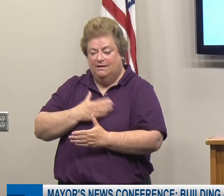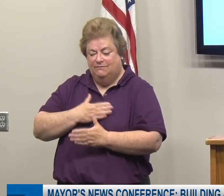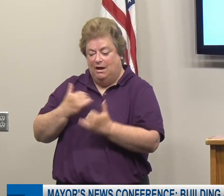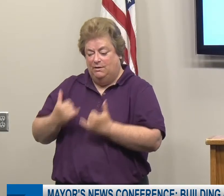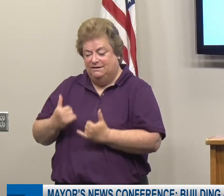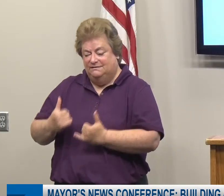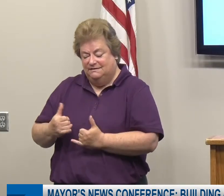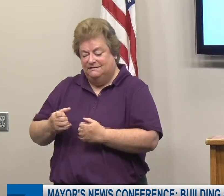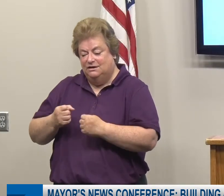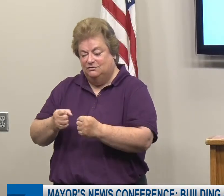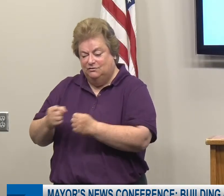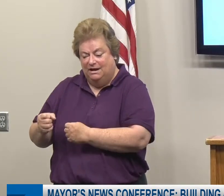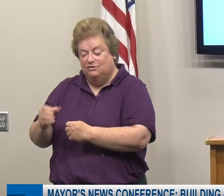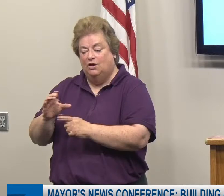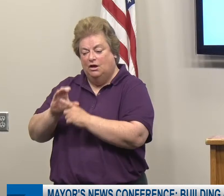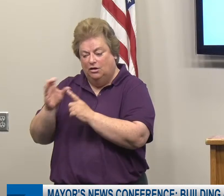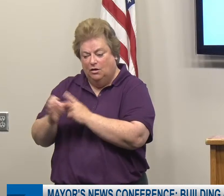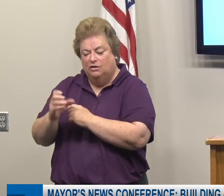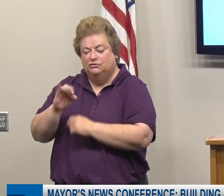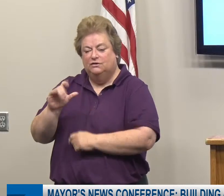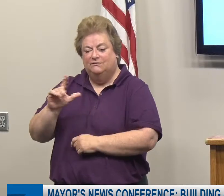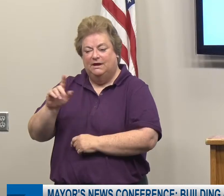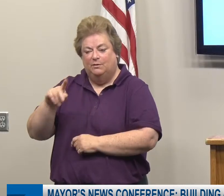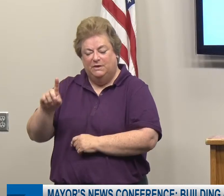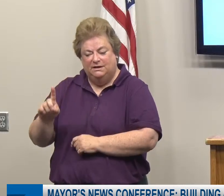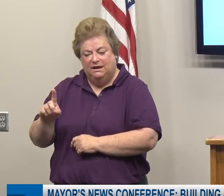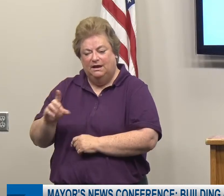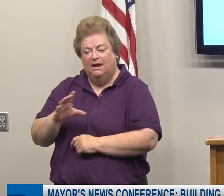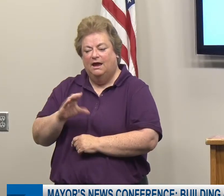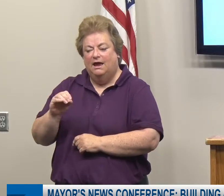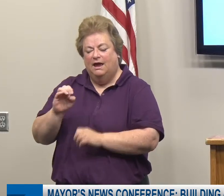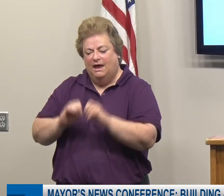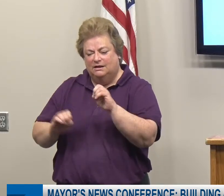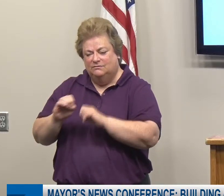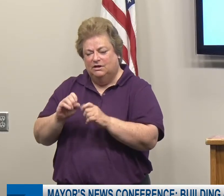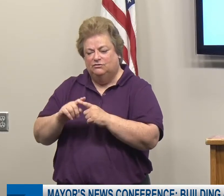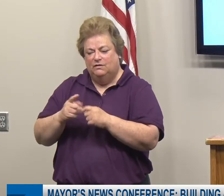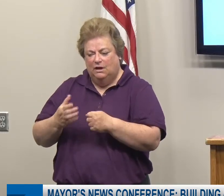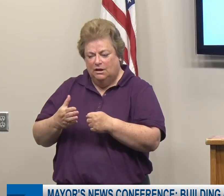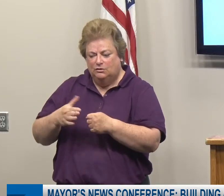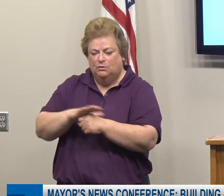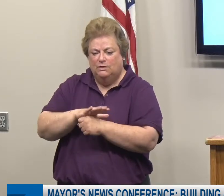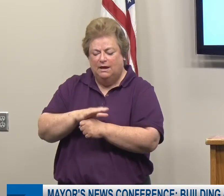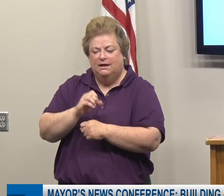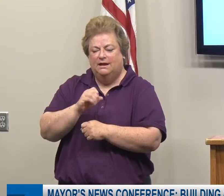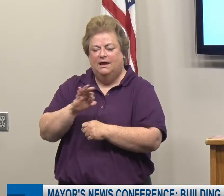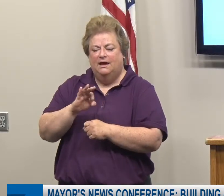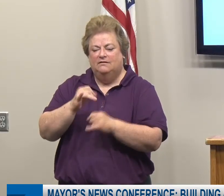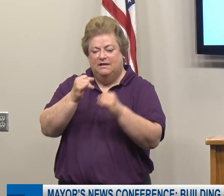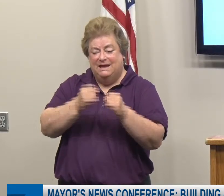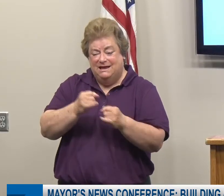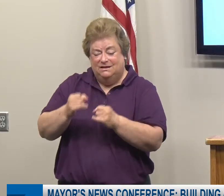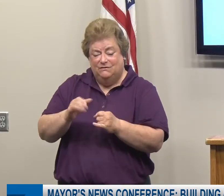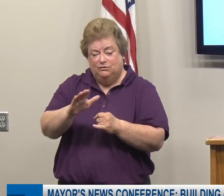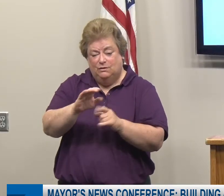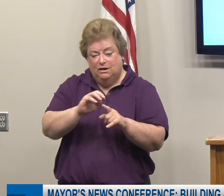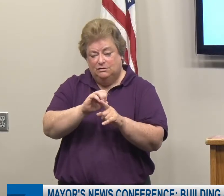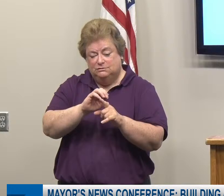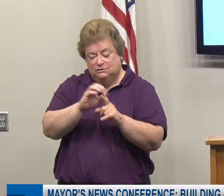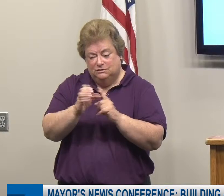the culture of LPD, and that involve evaluating the totality of the individual's circumstances before using